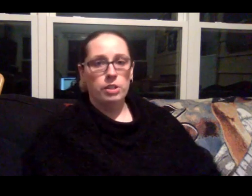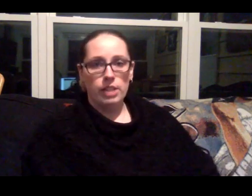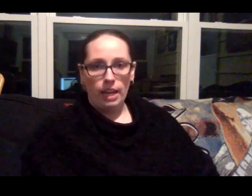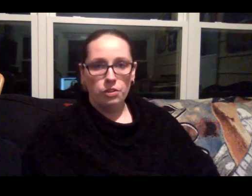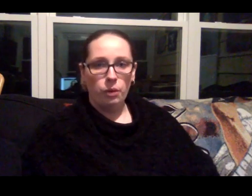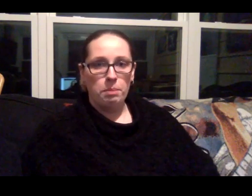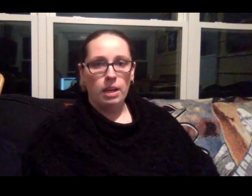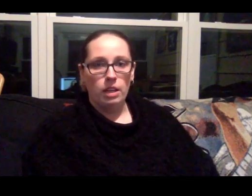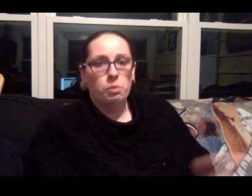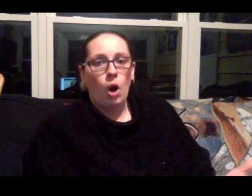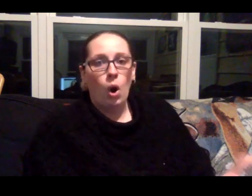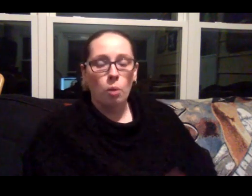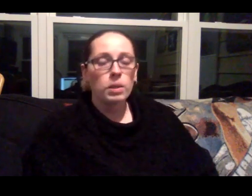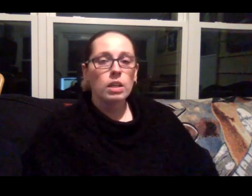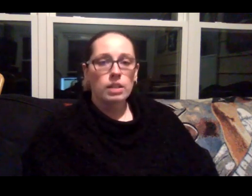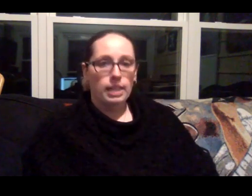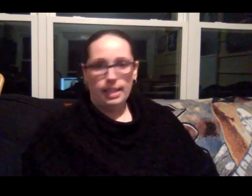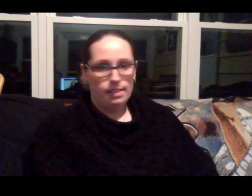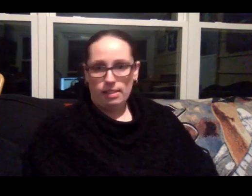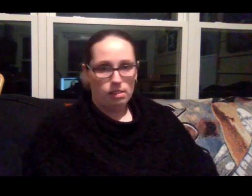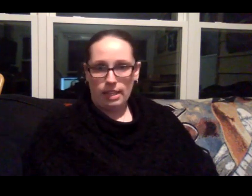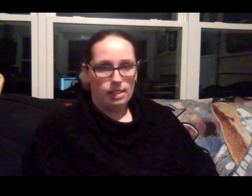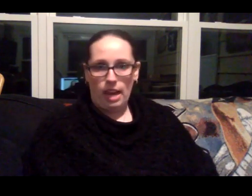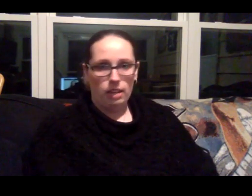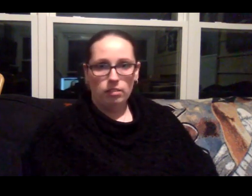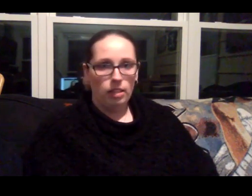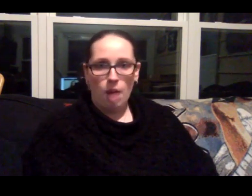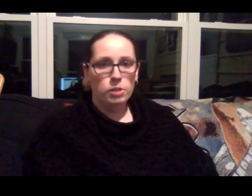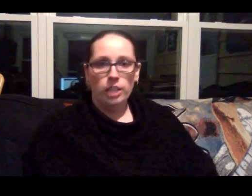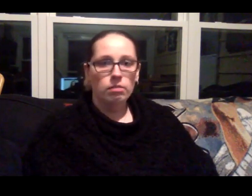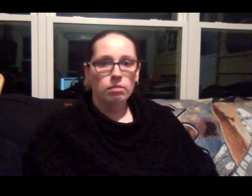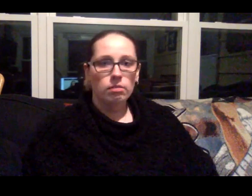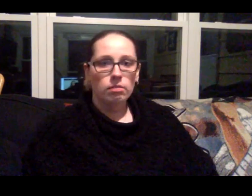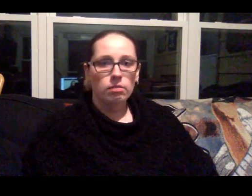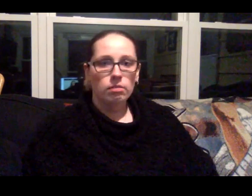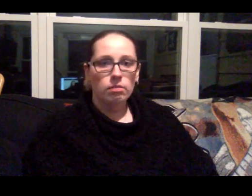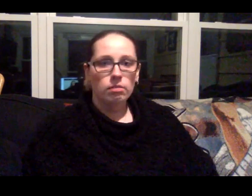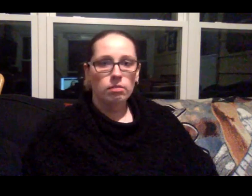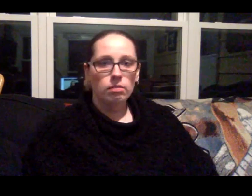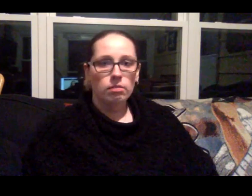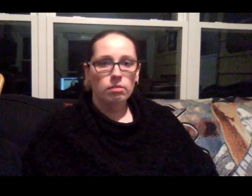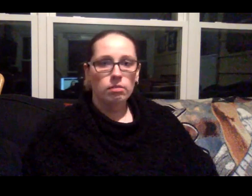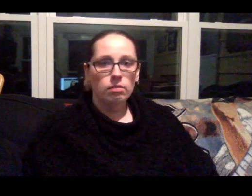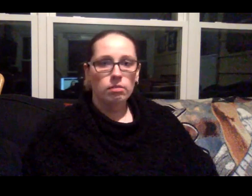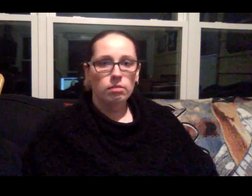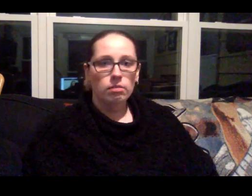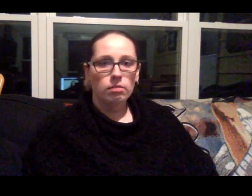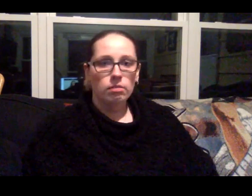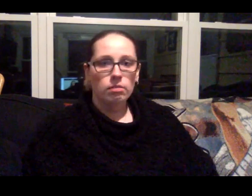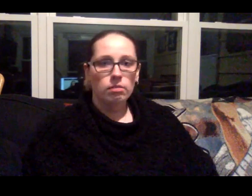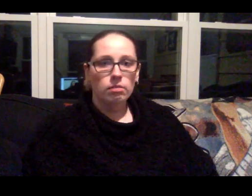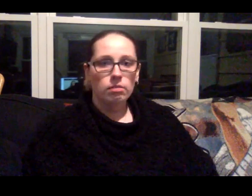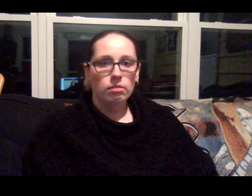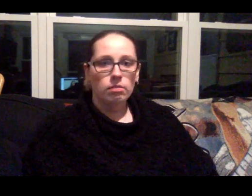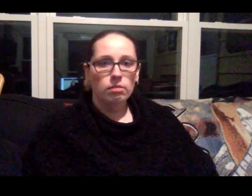sorry, we just can't do it because we're home. That, that's, that's not an option. That's right. That's not okay. Um, from a